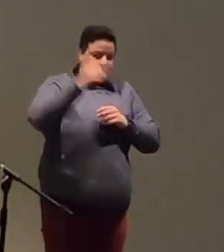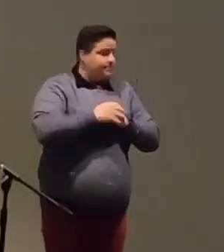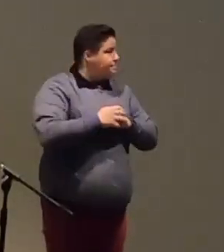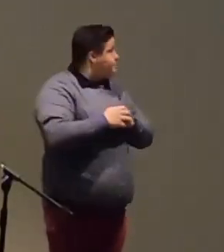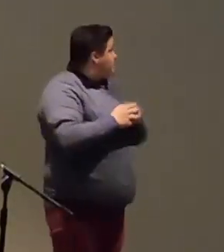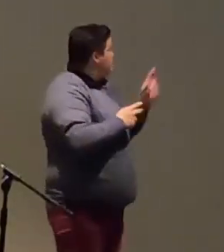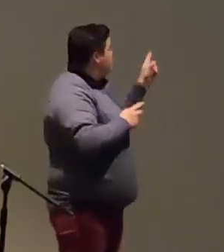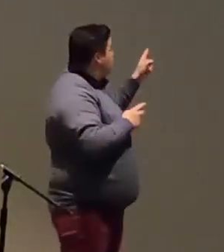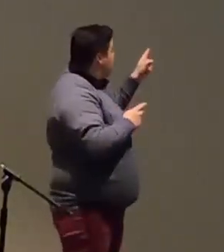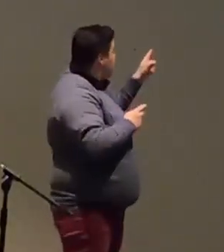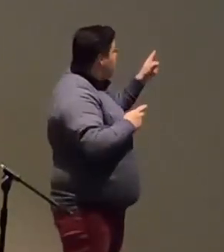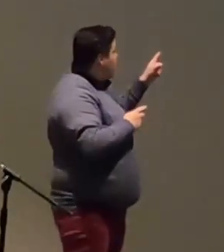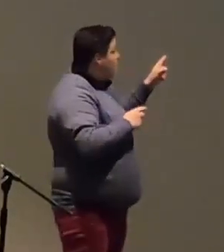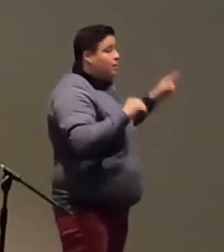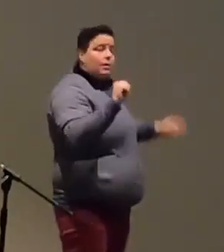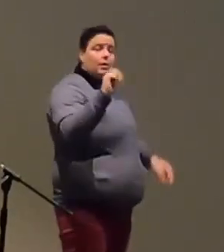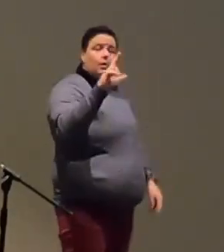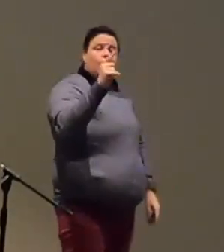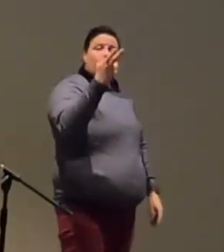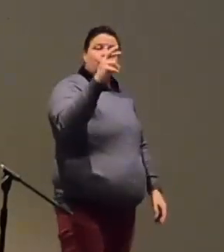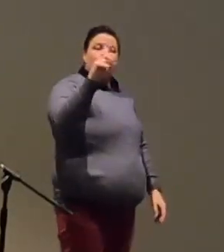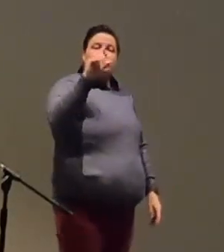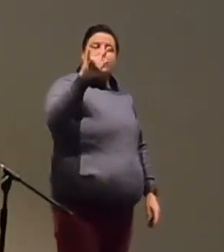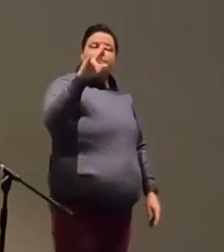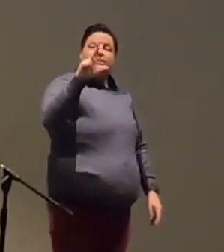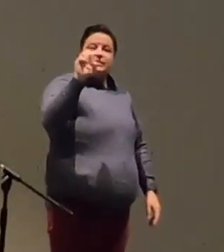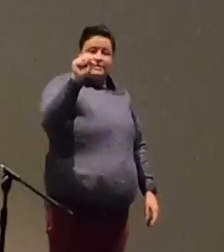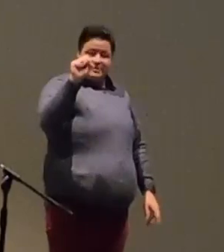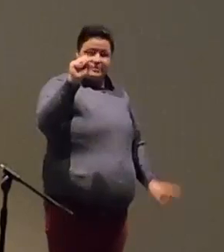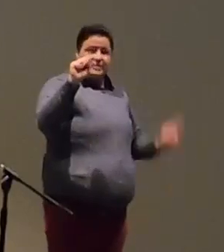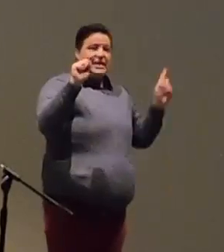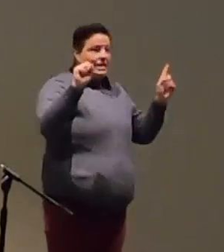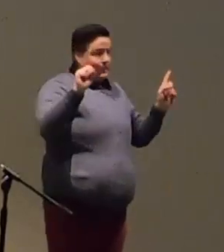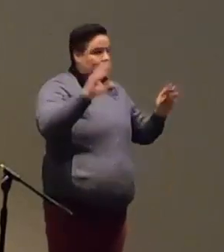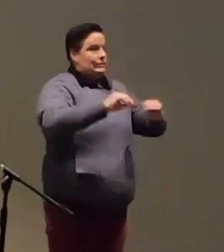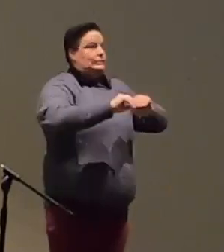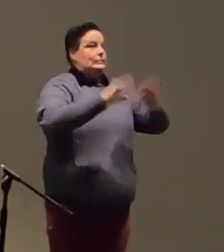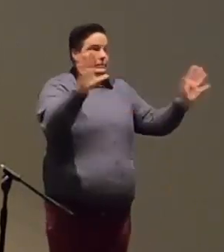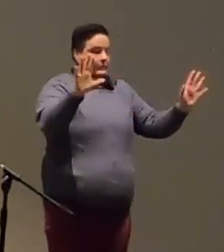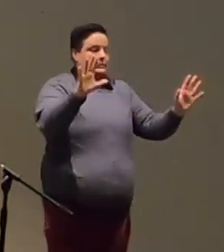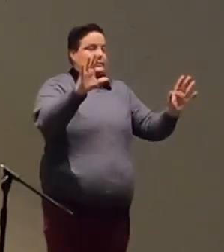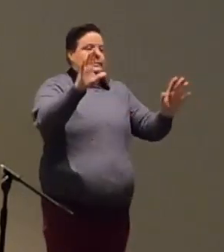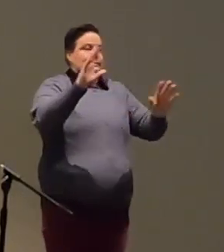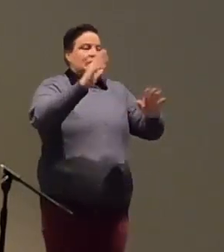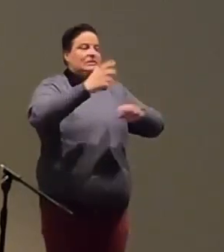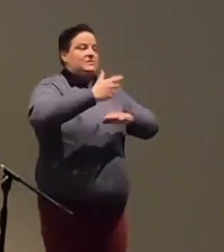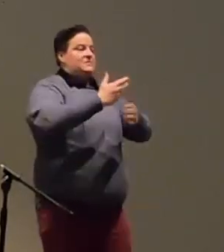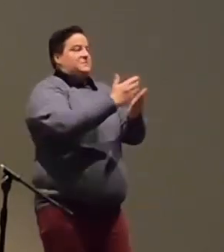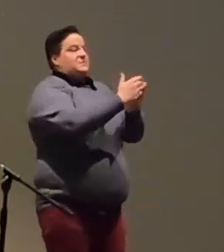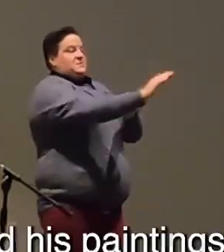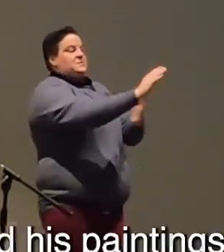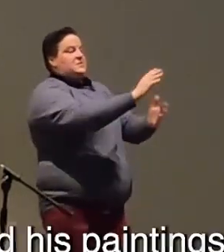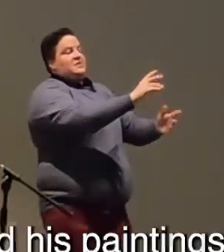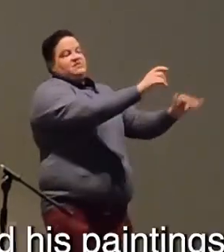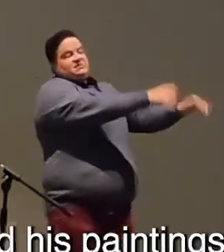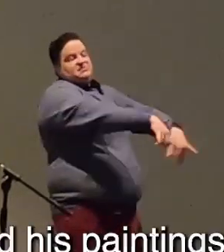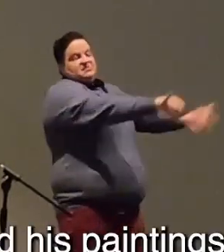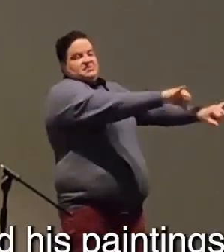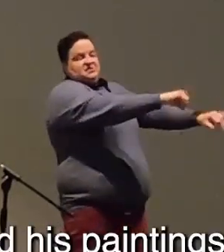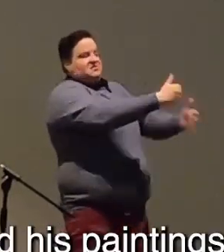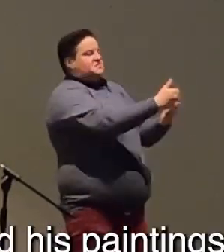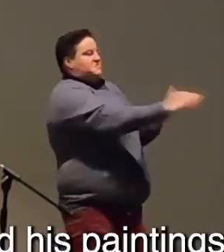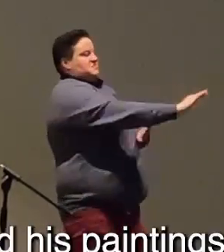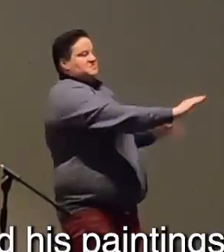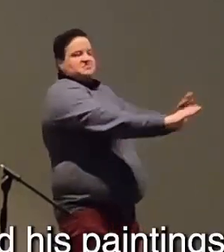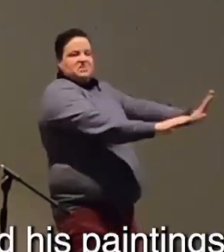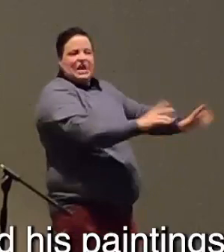And last but not least is Arthur Davies, who definitely defies convention. And his paintings are